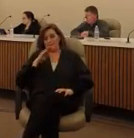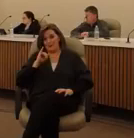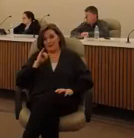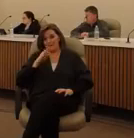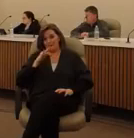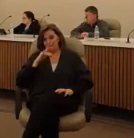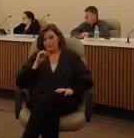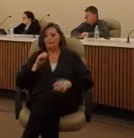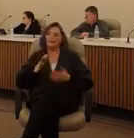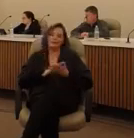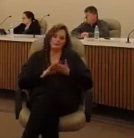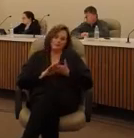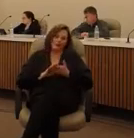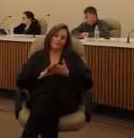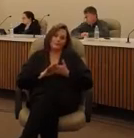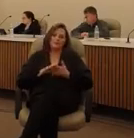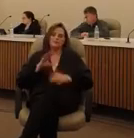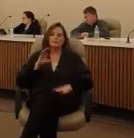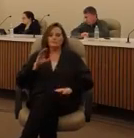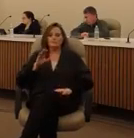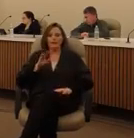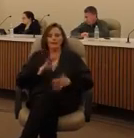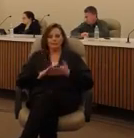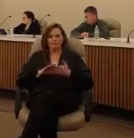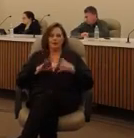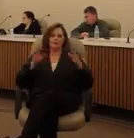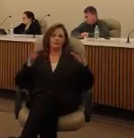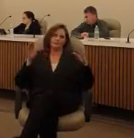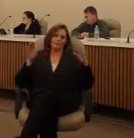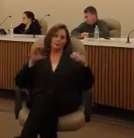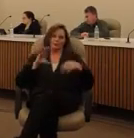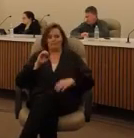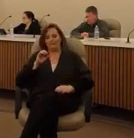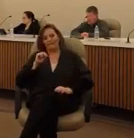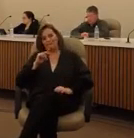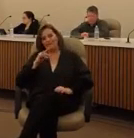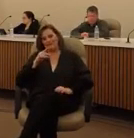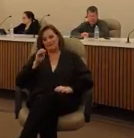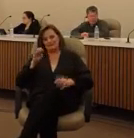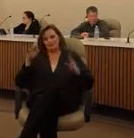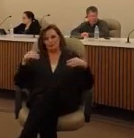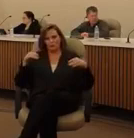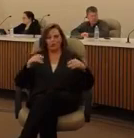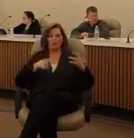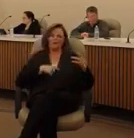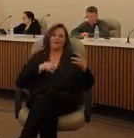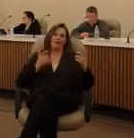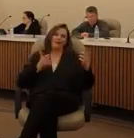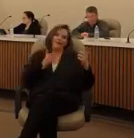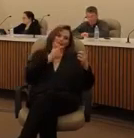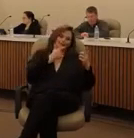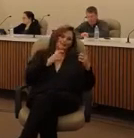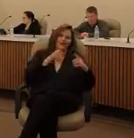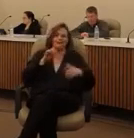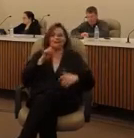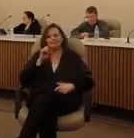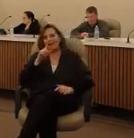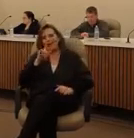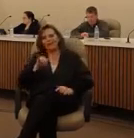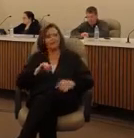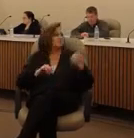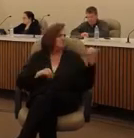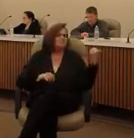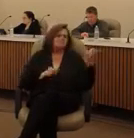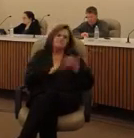in there. But a lot of it is more like a pizza and delis and stuff like that. right. It's a nice convenience store. I've stopped there for